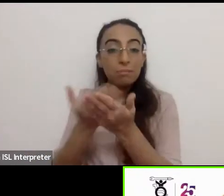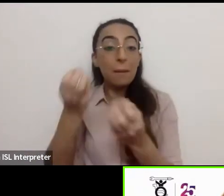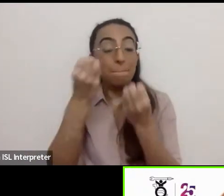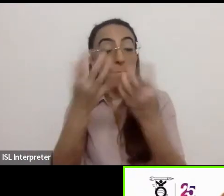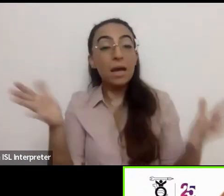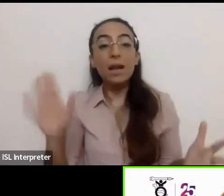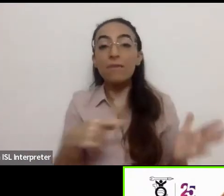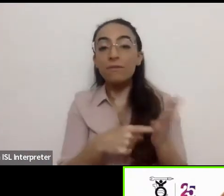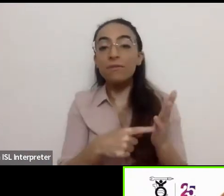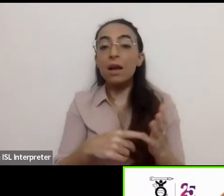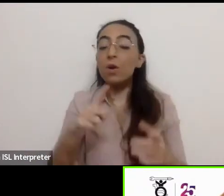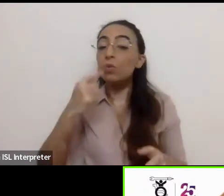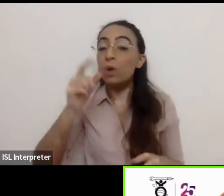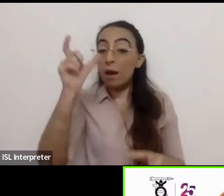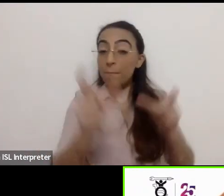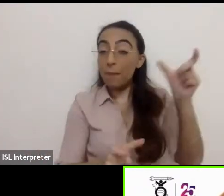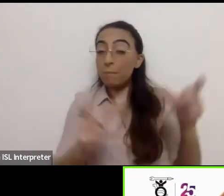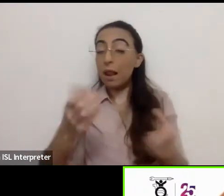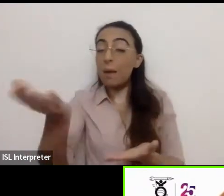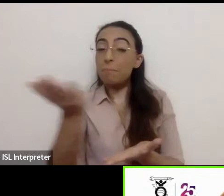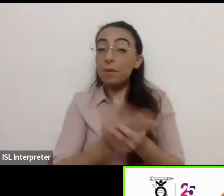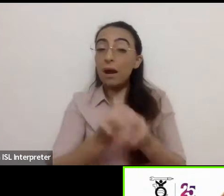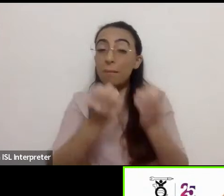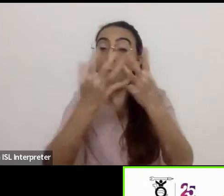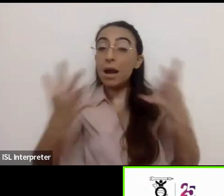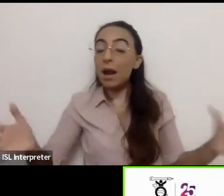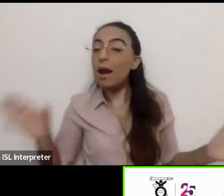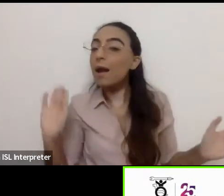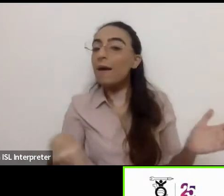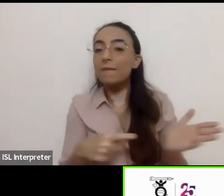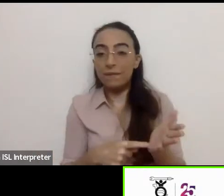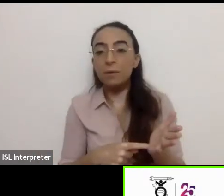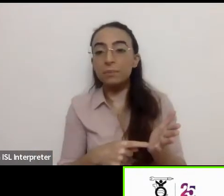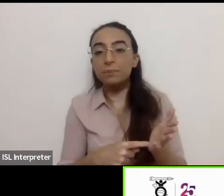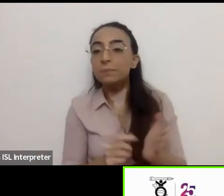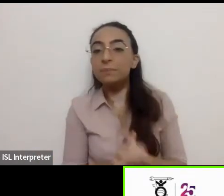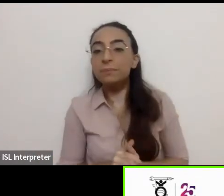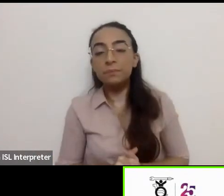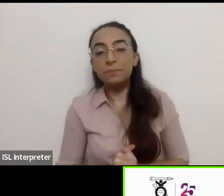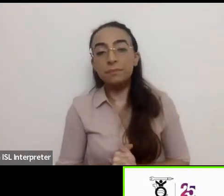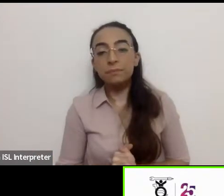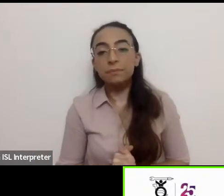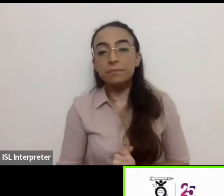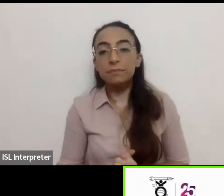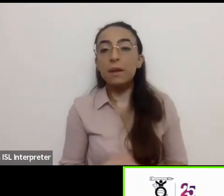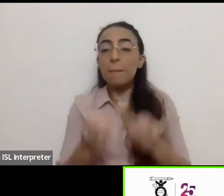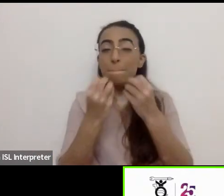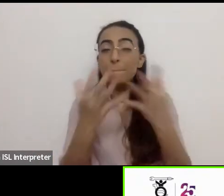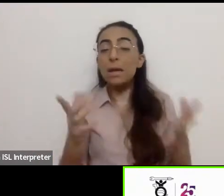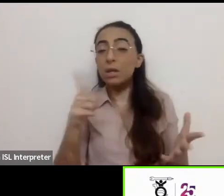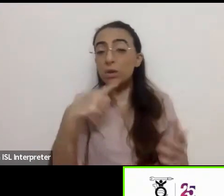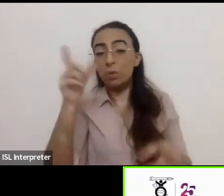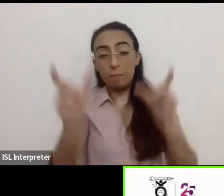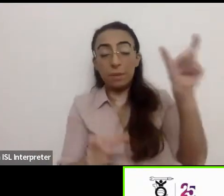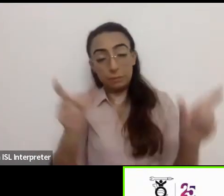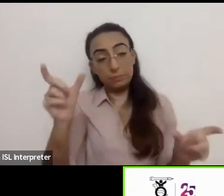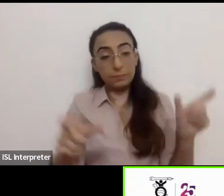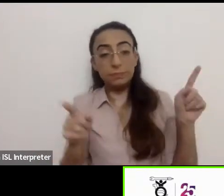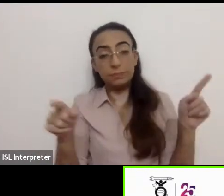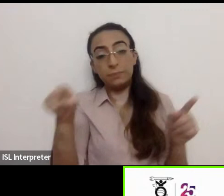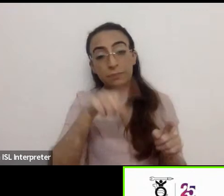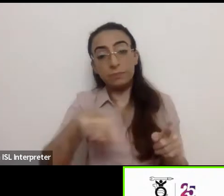a deluge of applications, people wanting to do this, and very many of the people who are